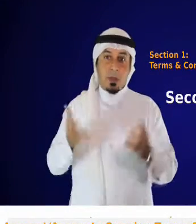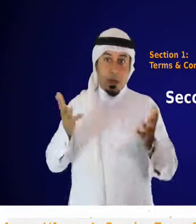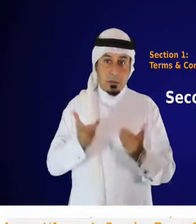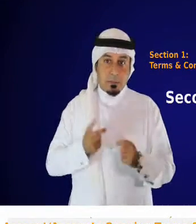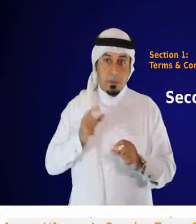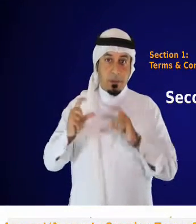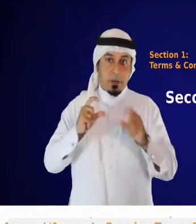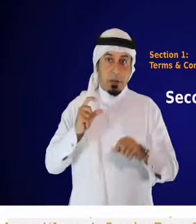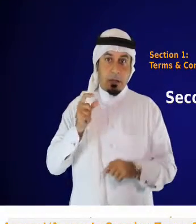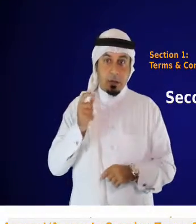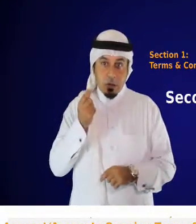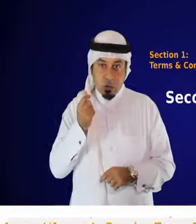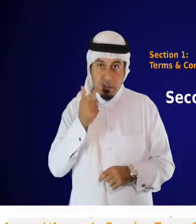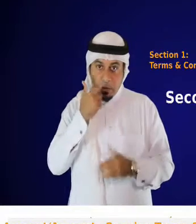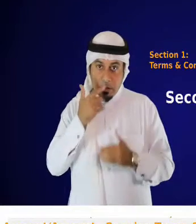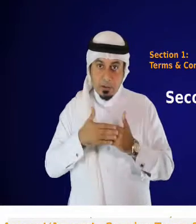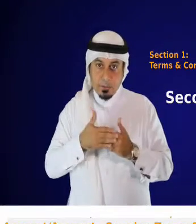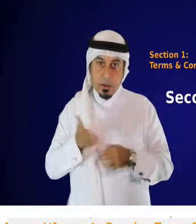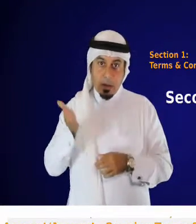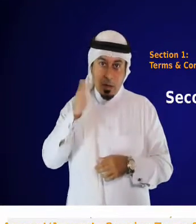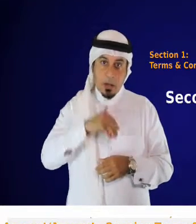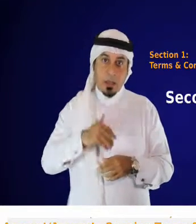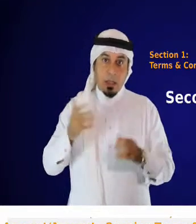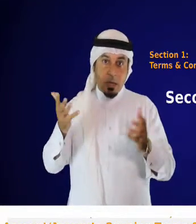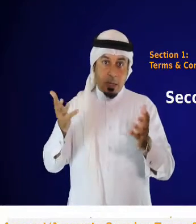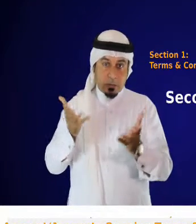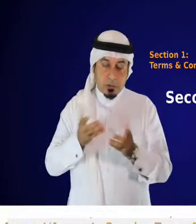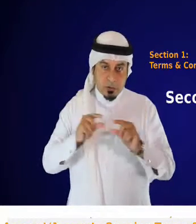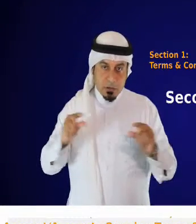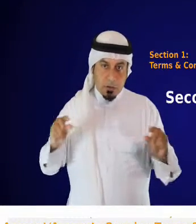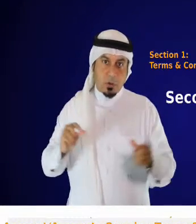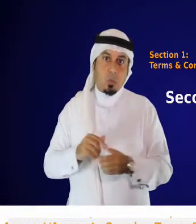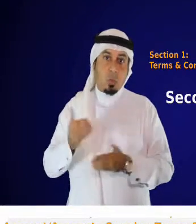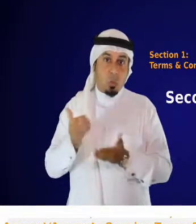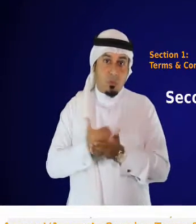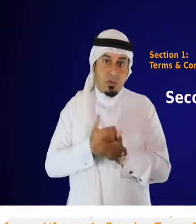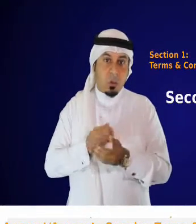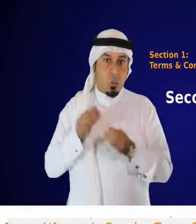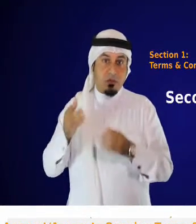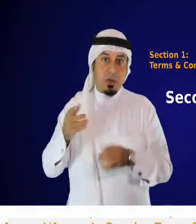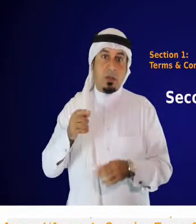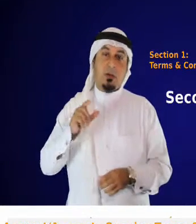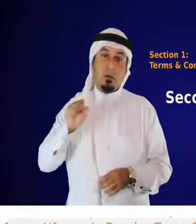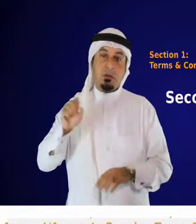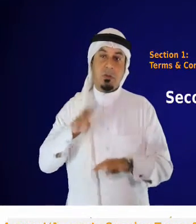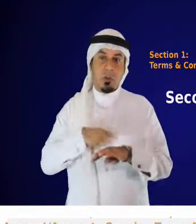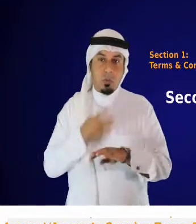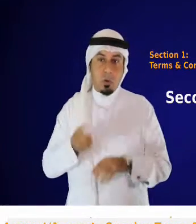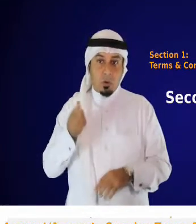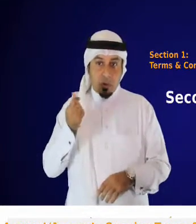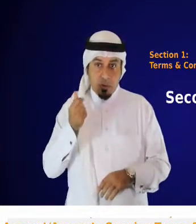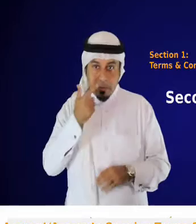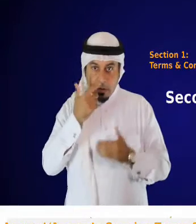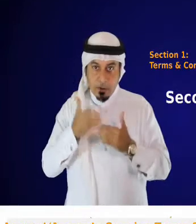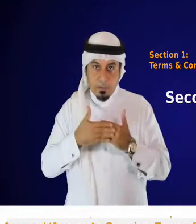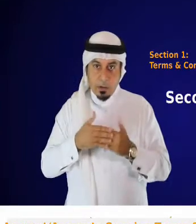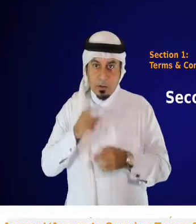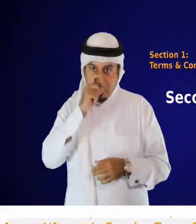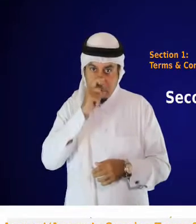6. The bank will levy savings account service charge as per service charge schedule, subject to variation from time to